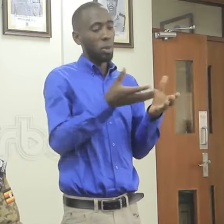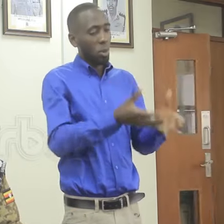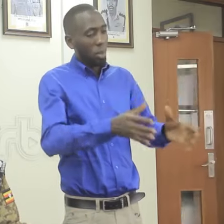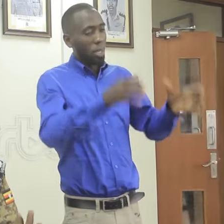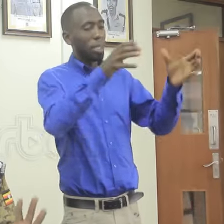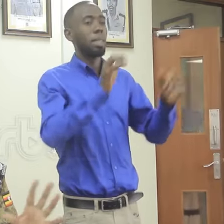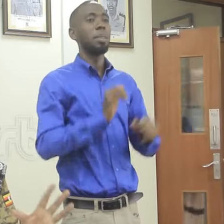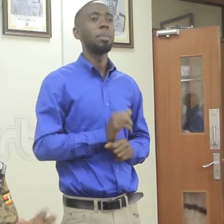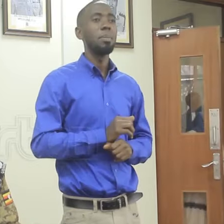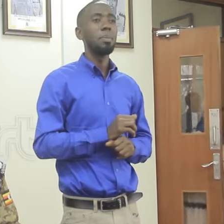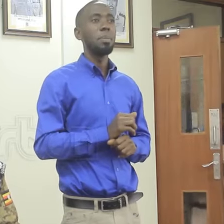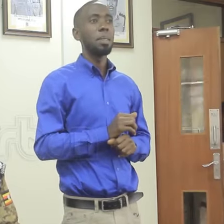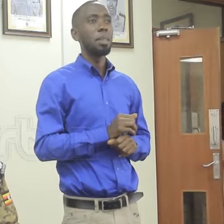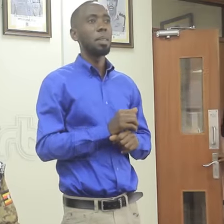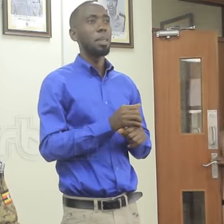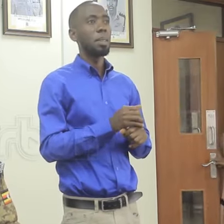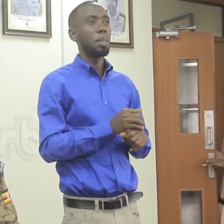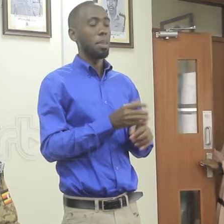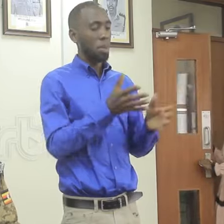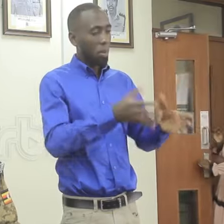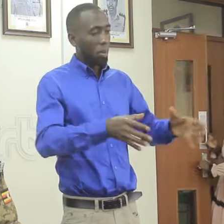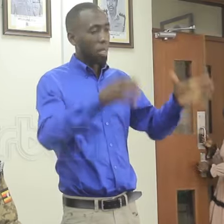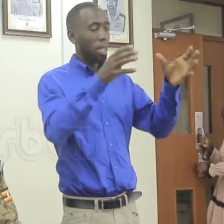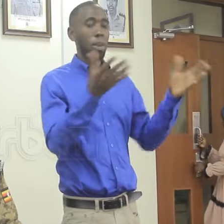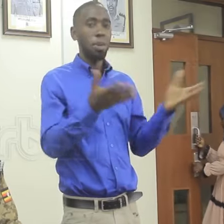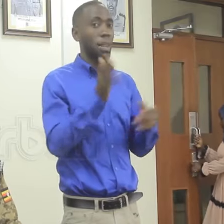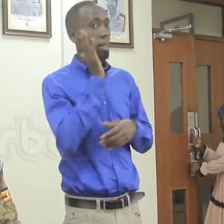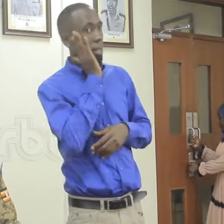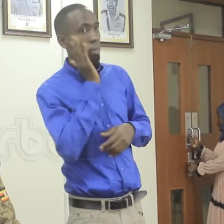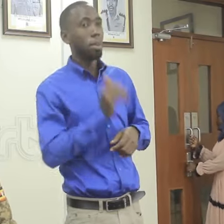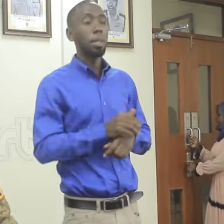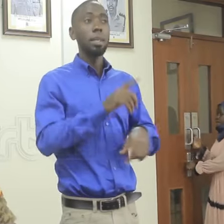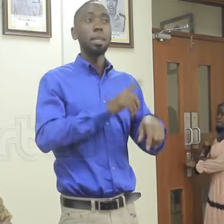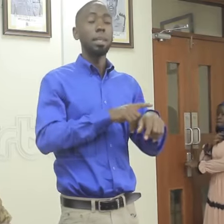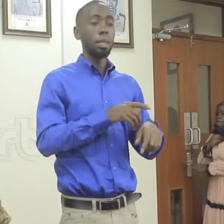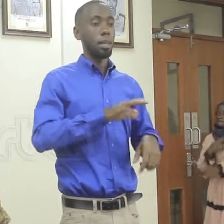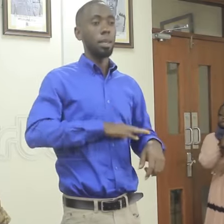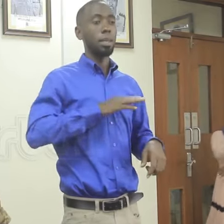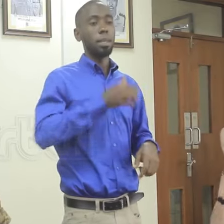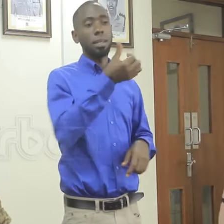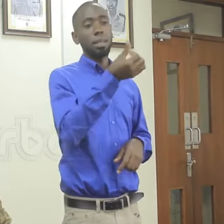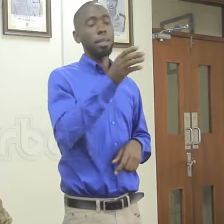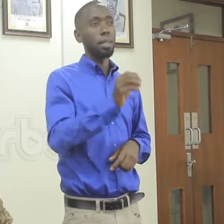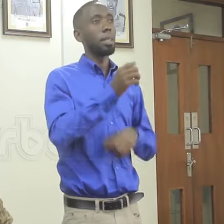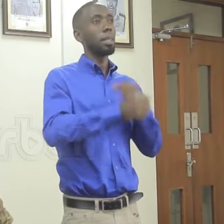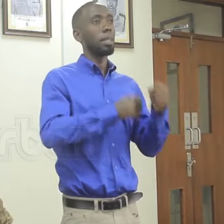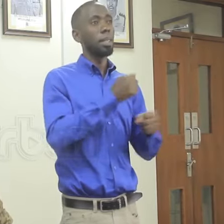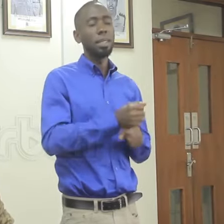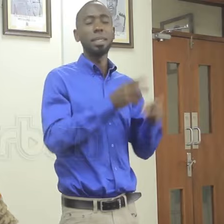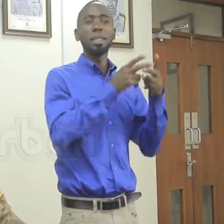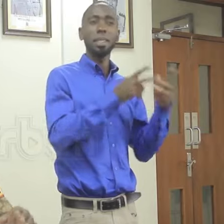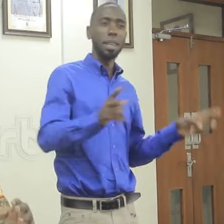a makeshift container where he was sleeping. So at 60 years, he started drinking